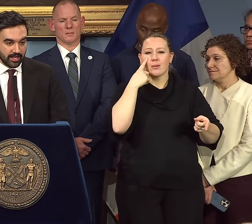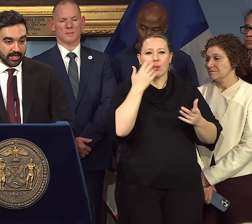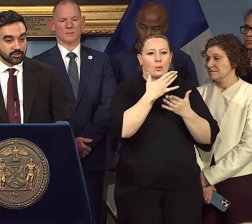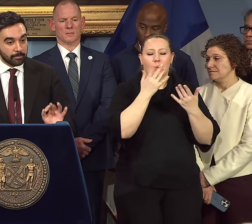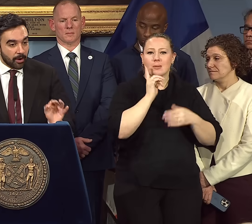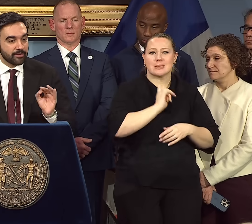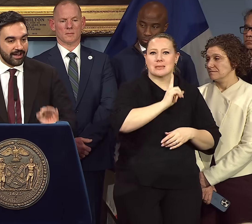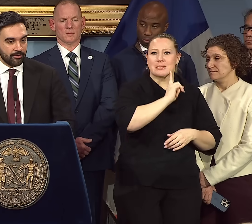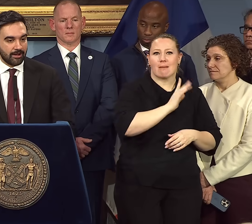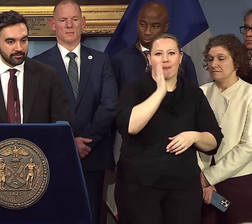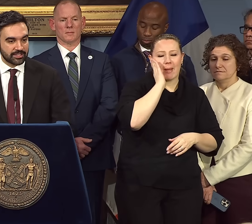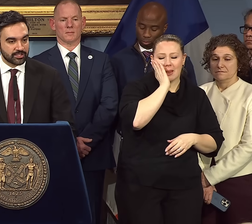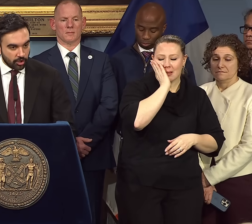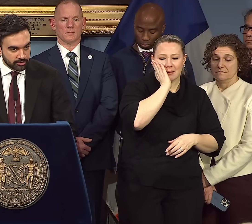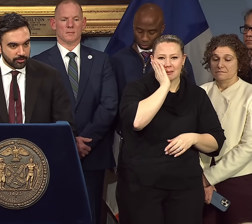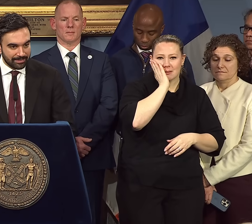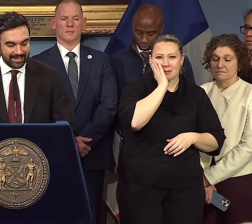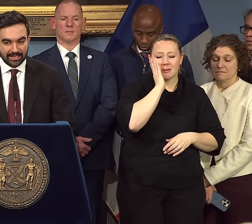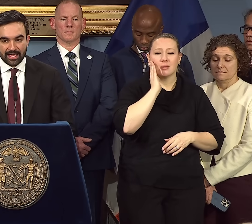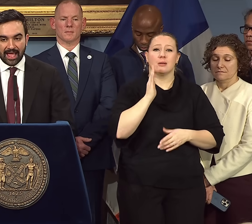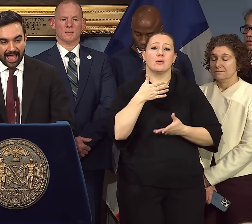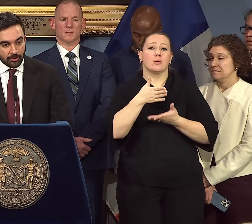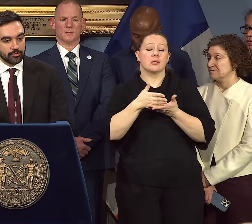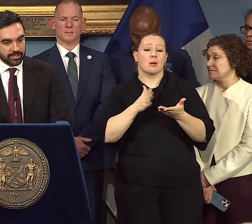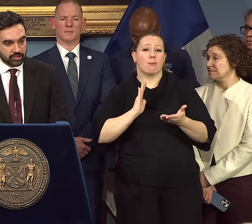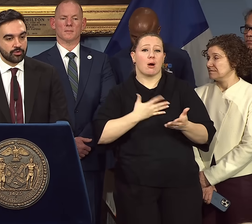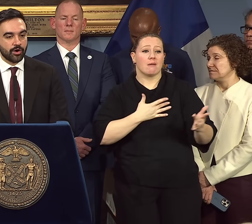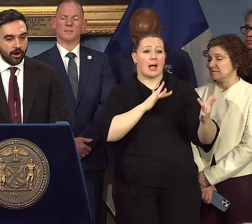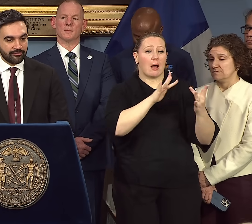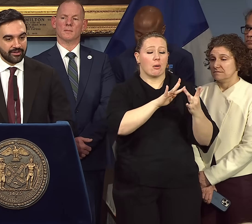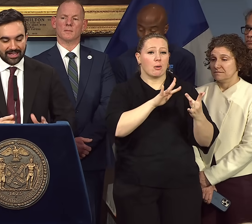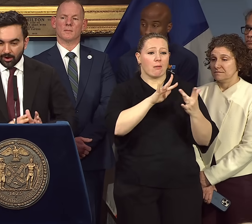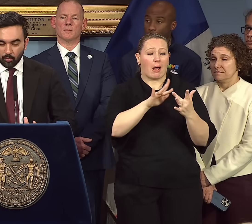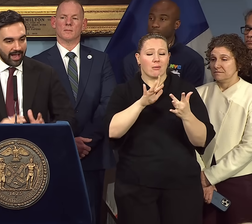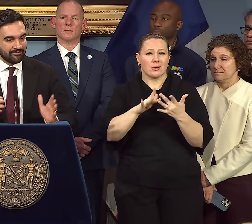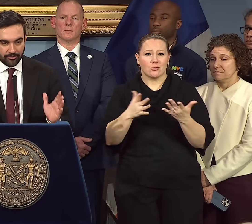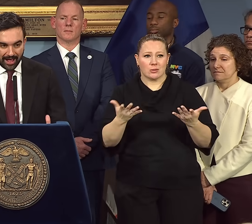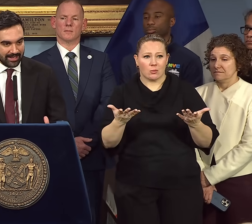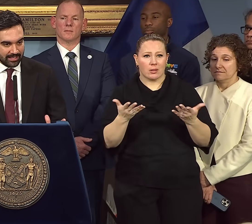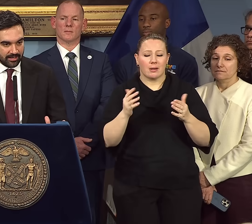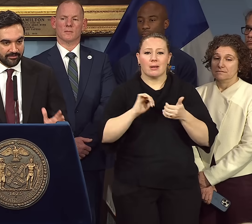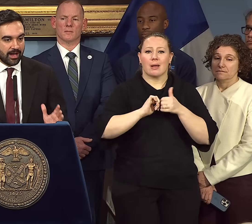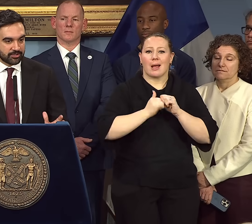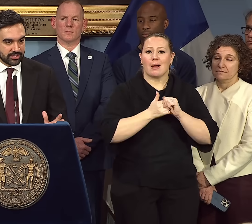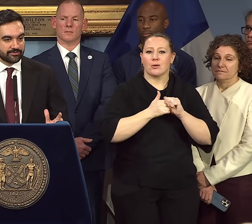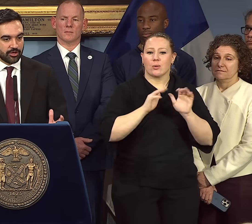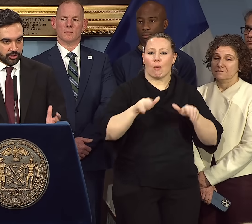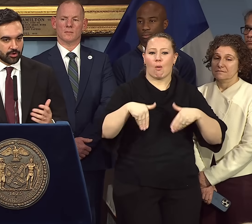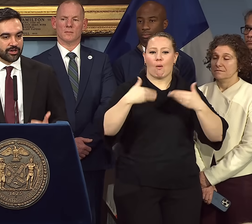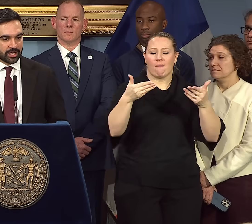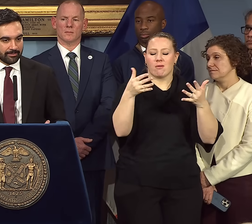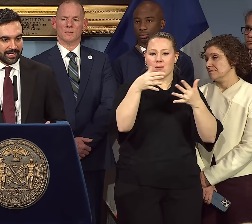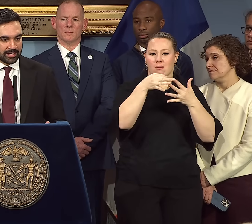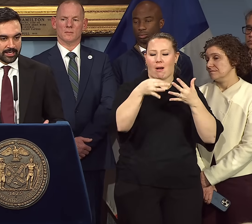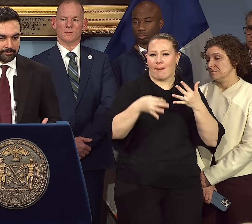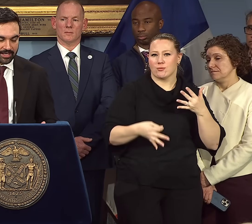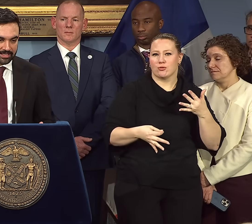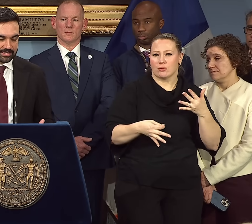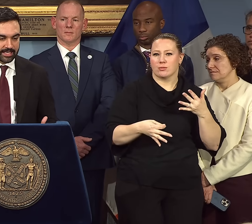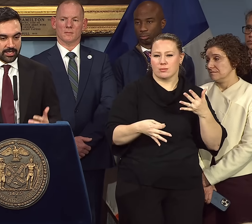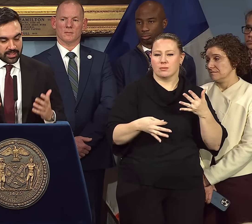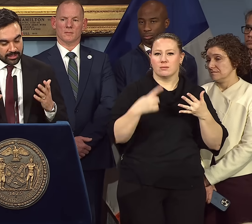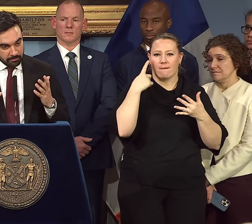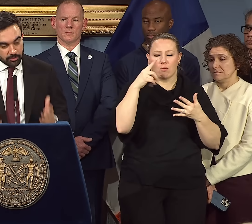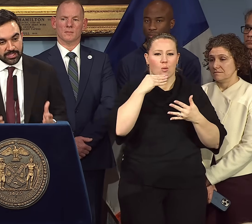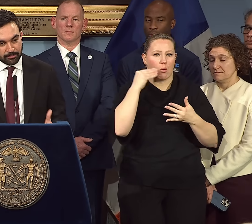own. And so part of our outreach has also been, how do we ensure we're offering a wide variety of options for a New Yorker to come in?